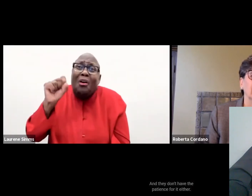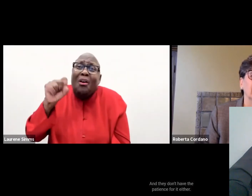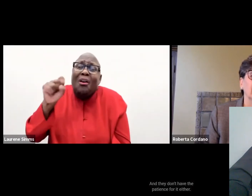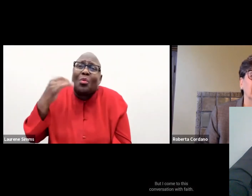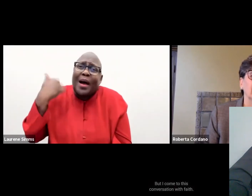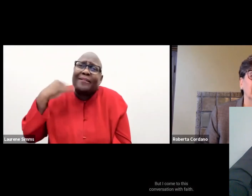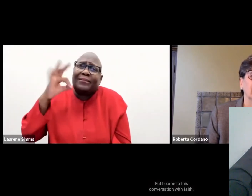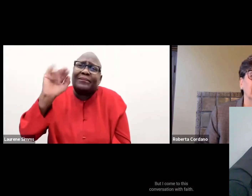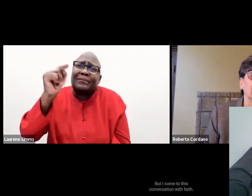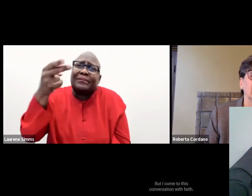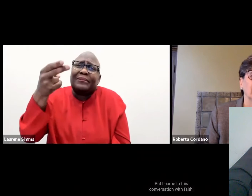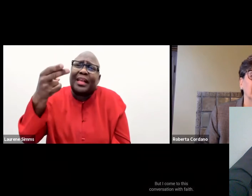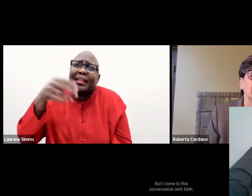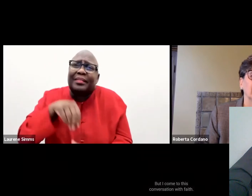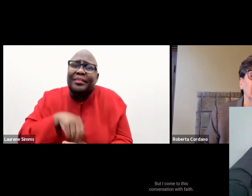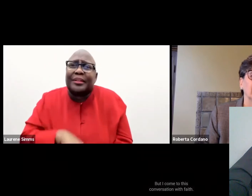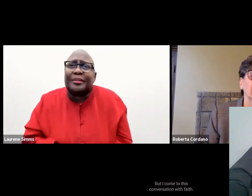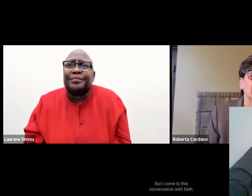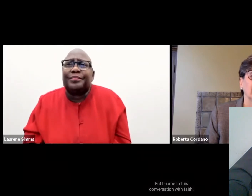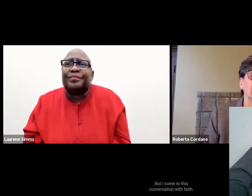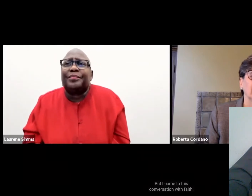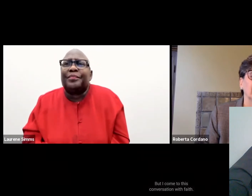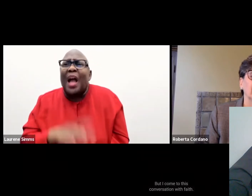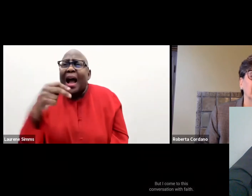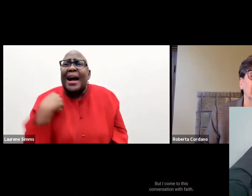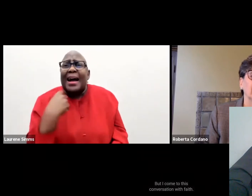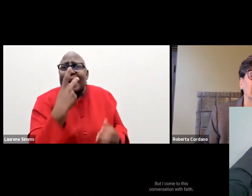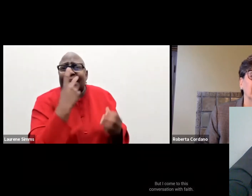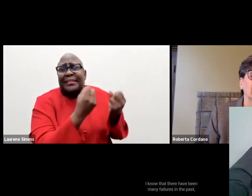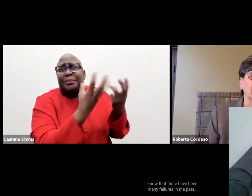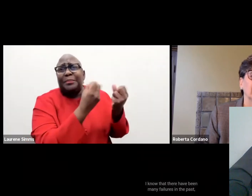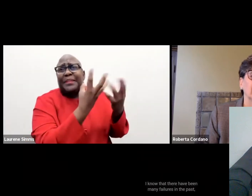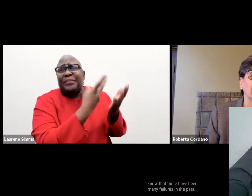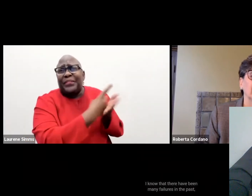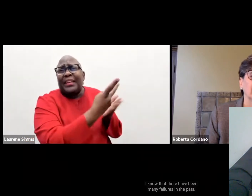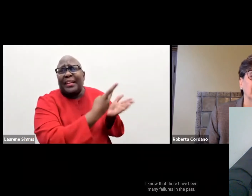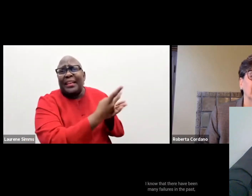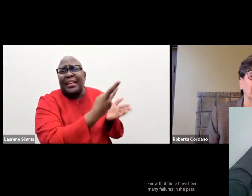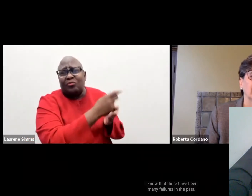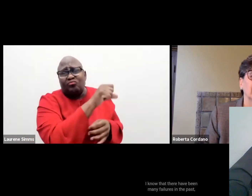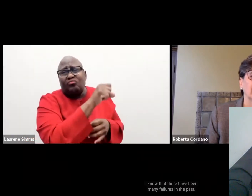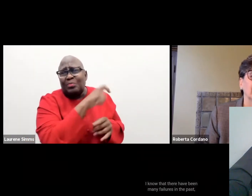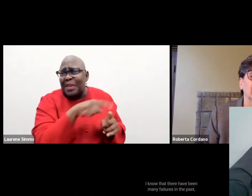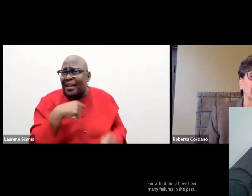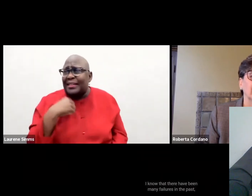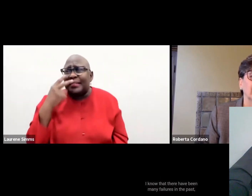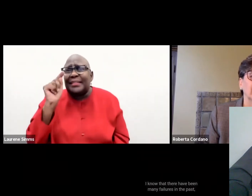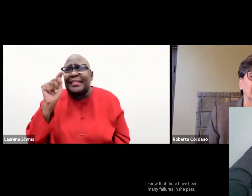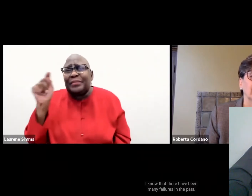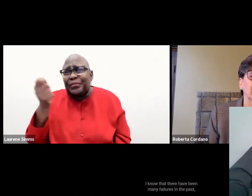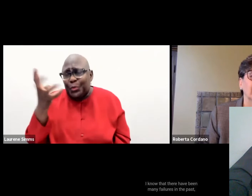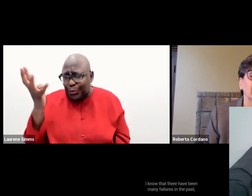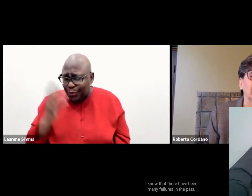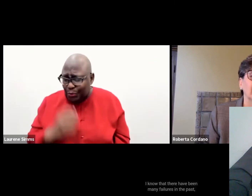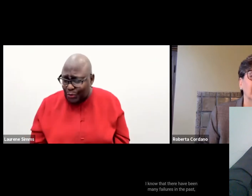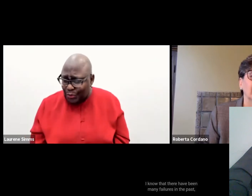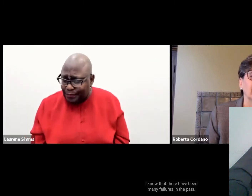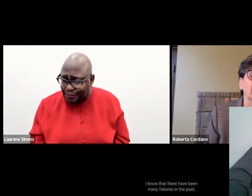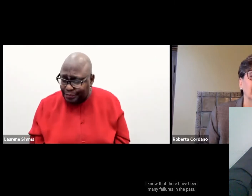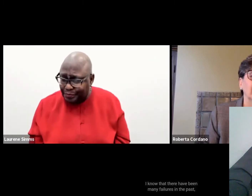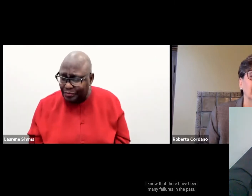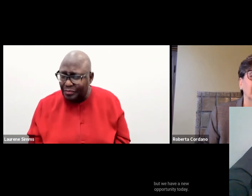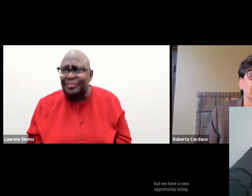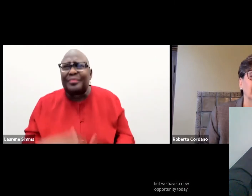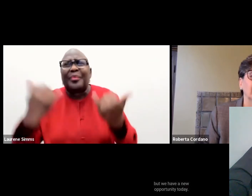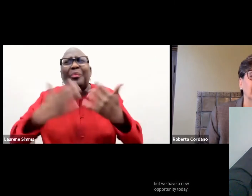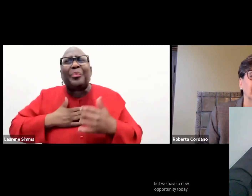We've seen some successful conversations, but I know there have been a lot of